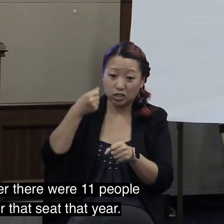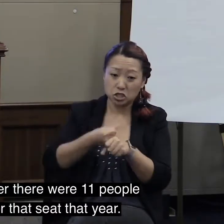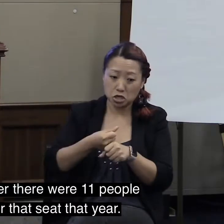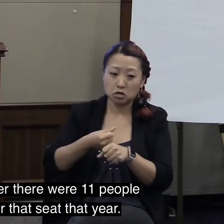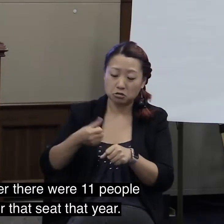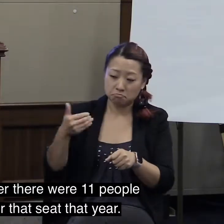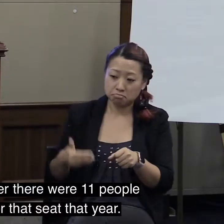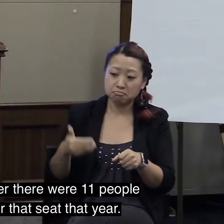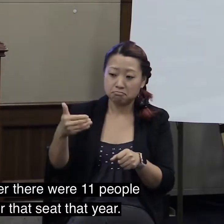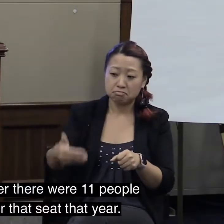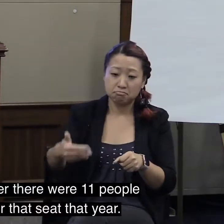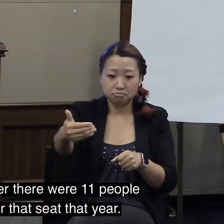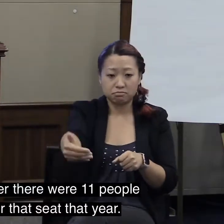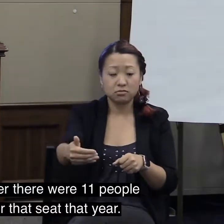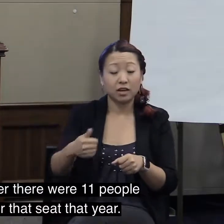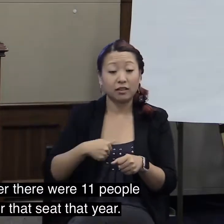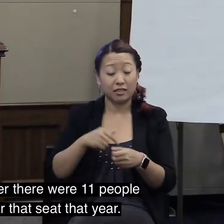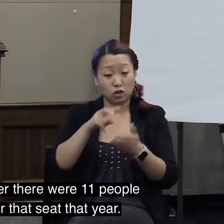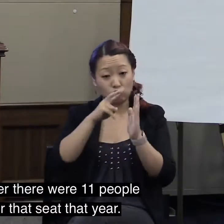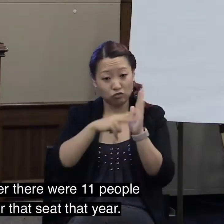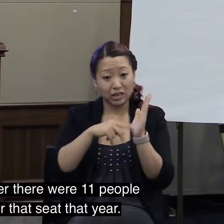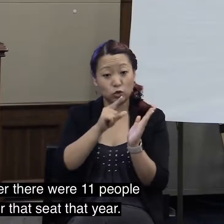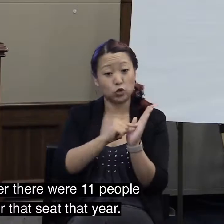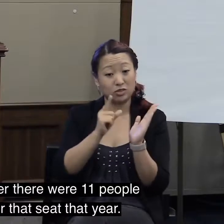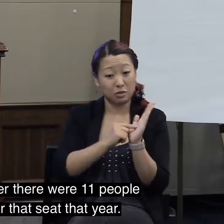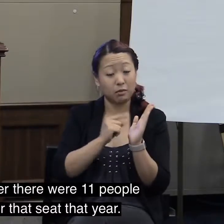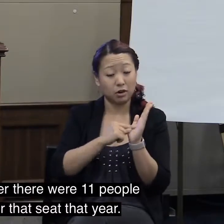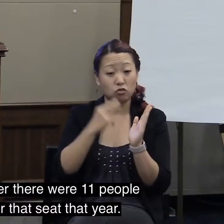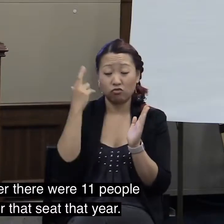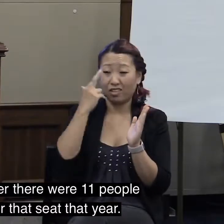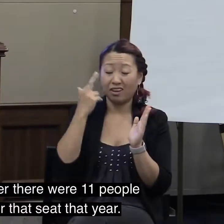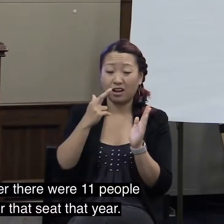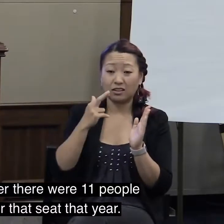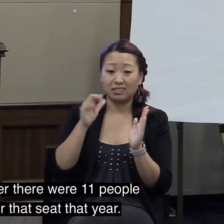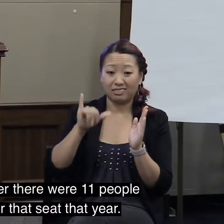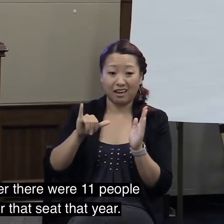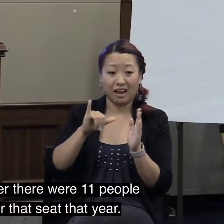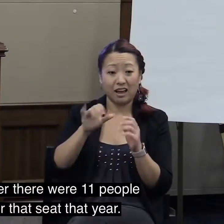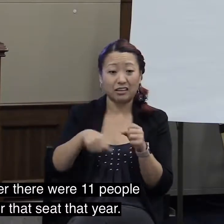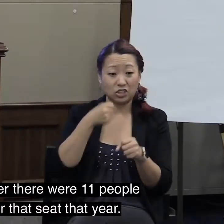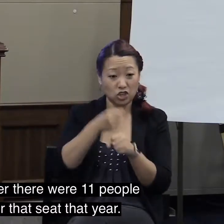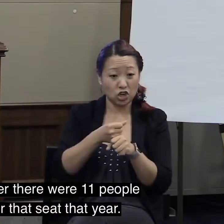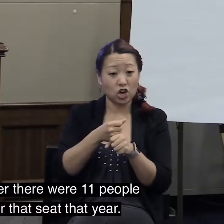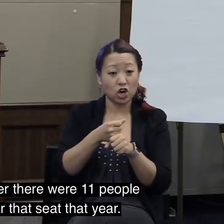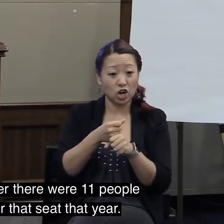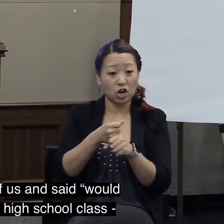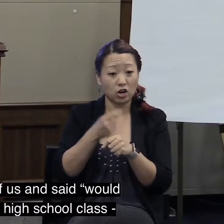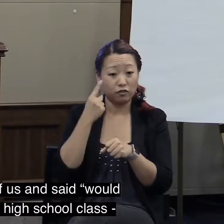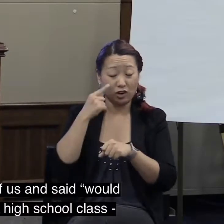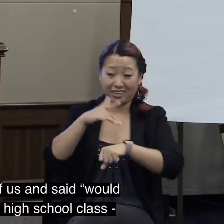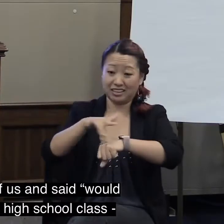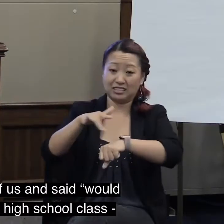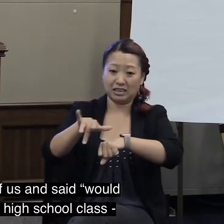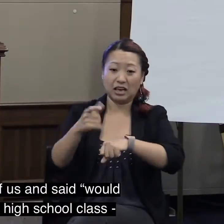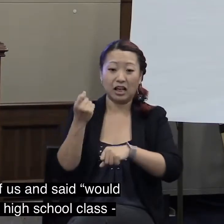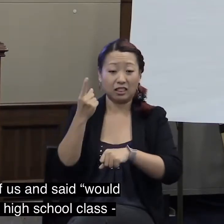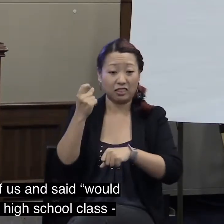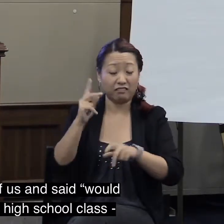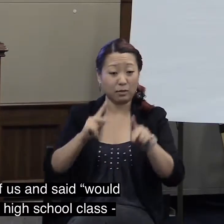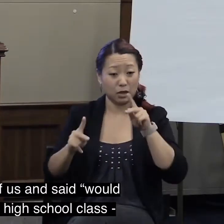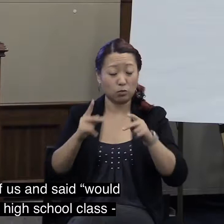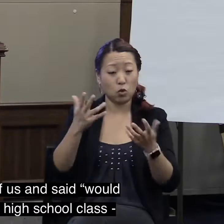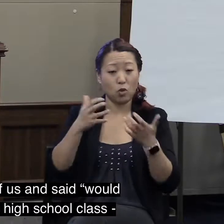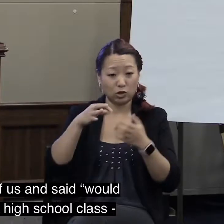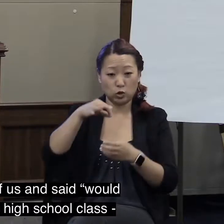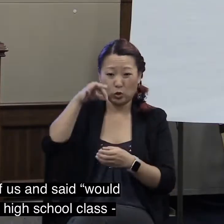reading the newspaper, they noticed that there were 11 people running for Congress for that seat that year. And they called all 11 of us and